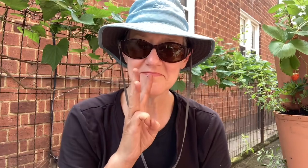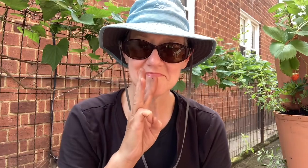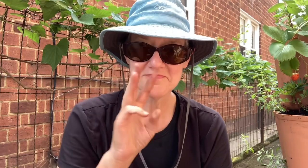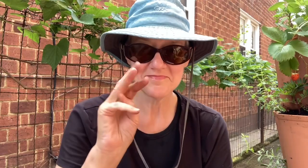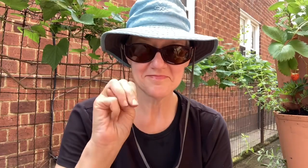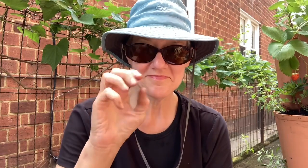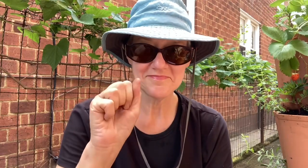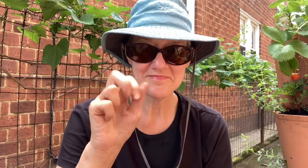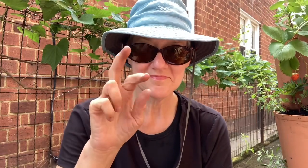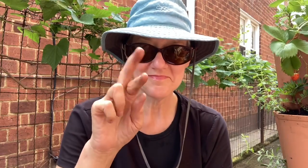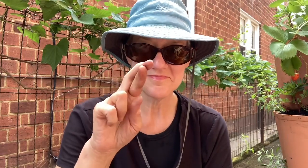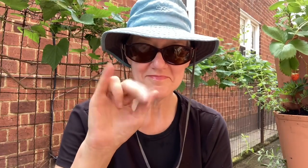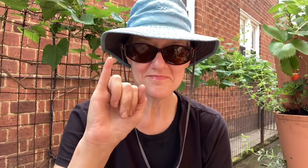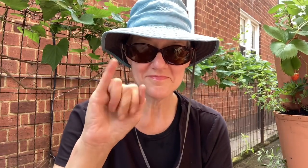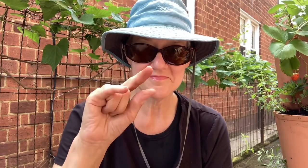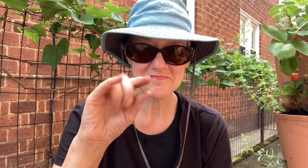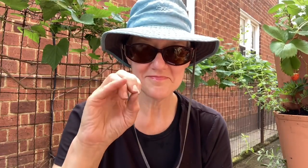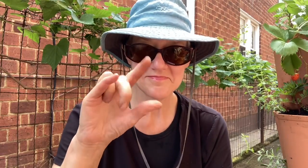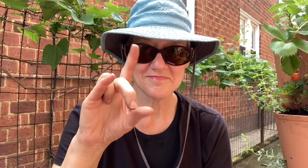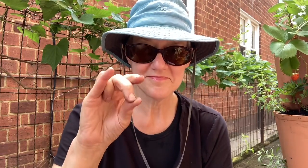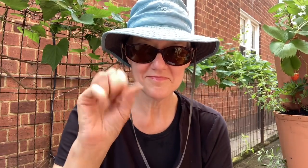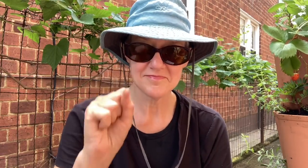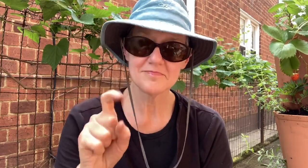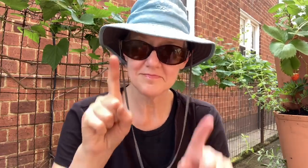Now don't overwater your marigolds.